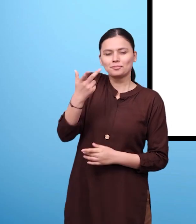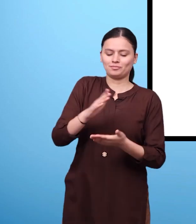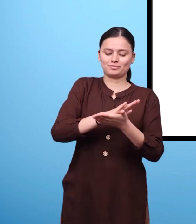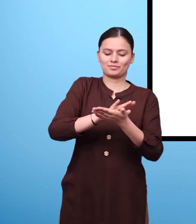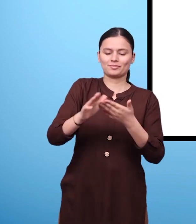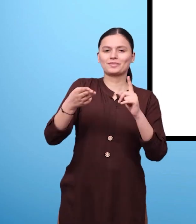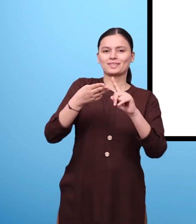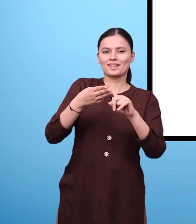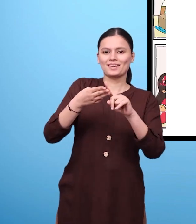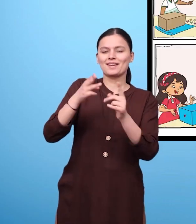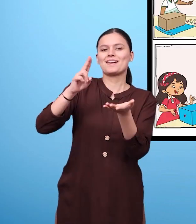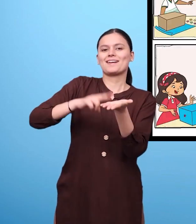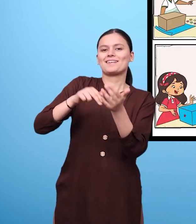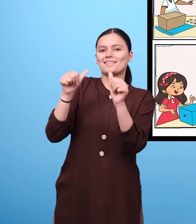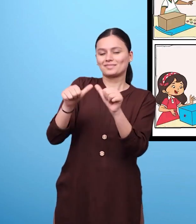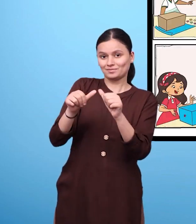Hina and Atif.